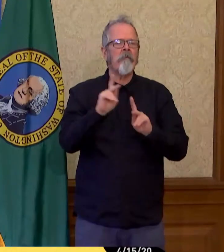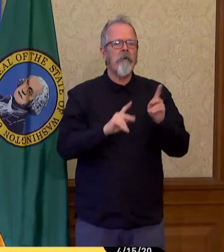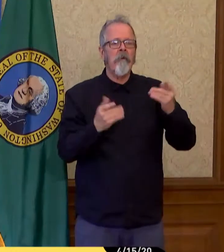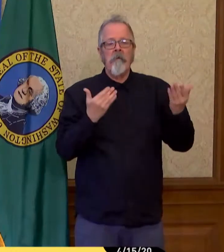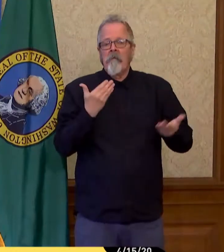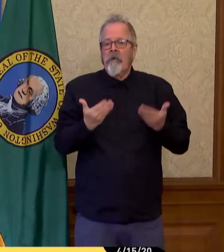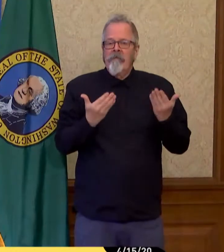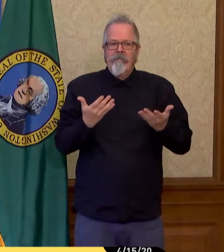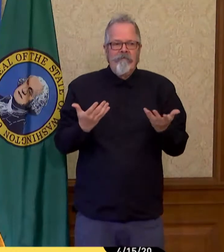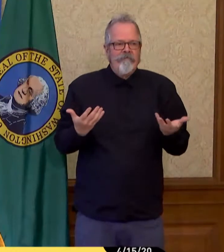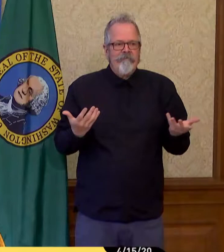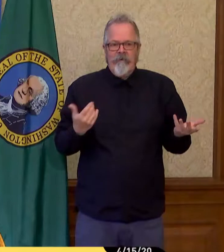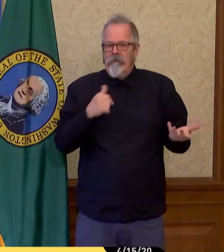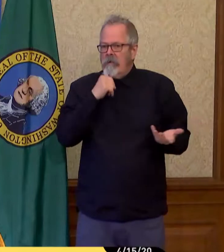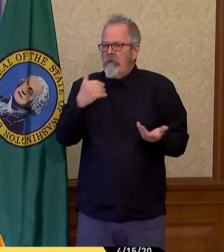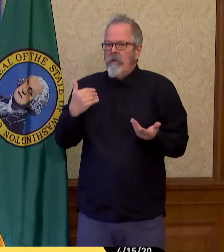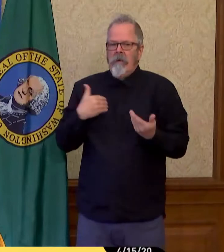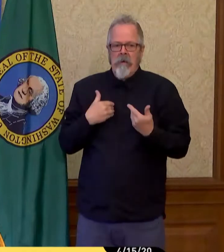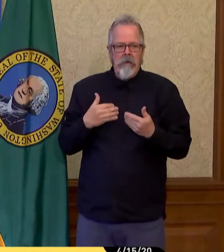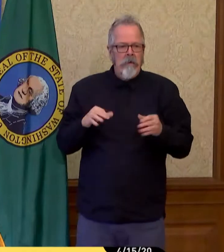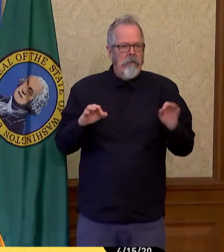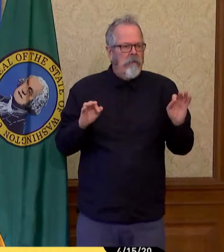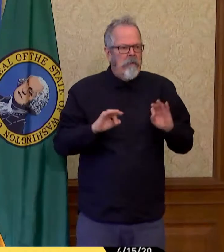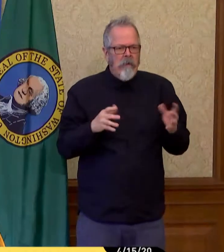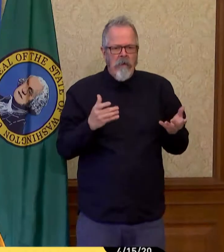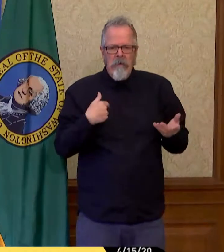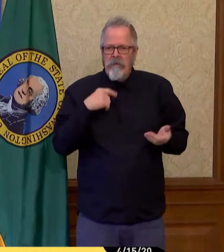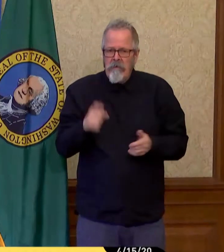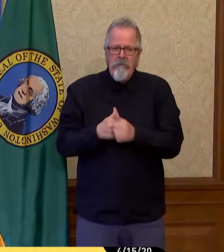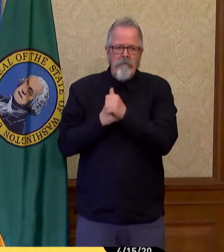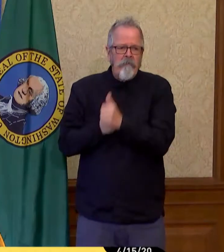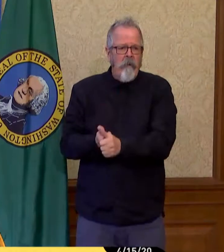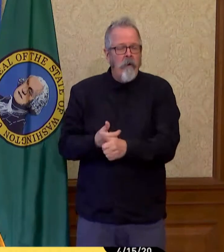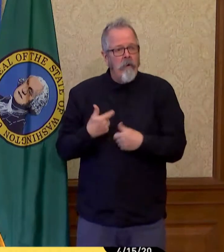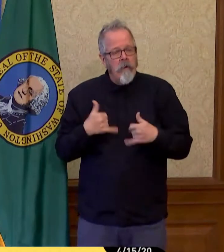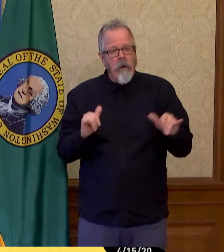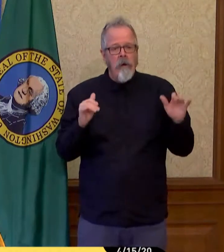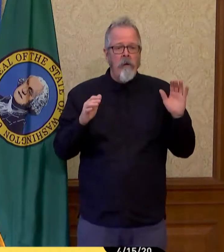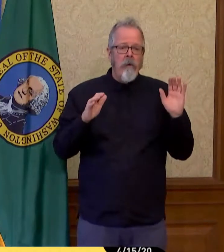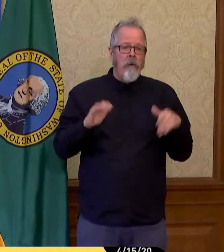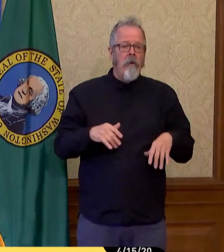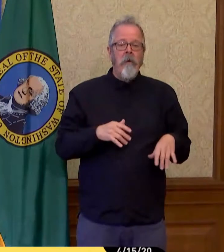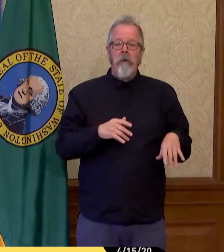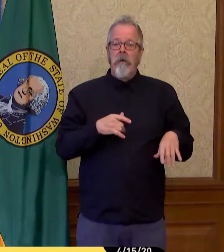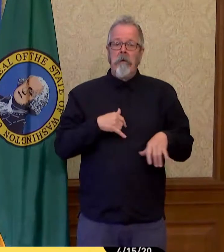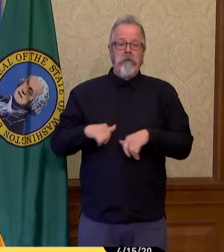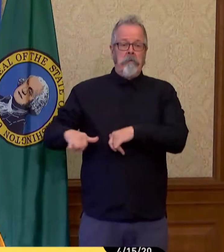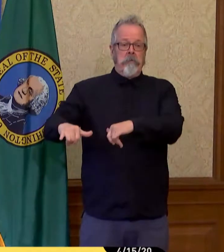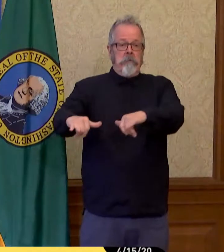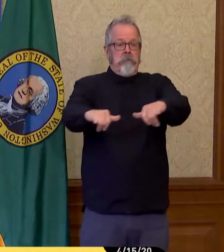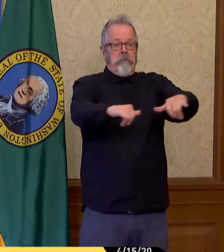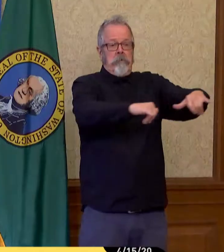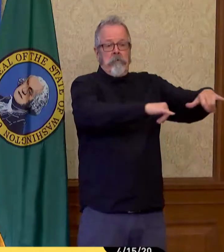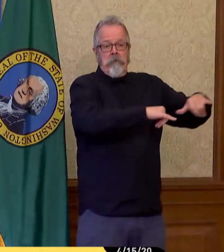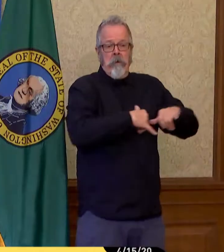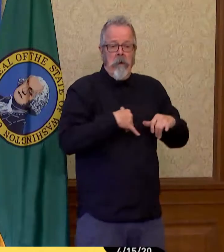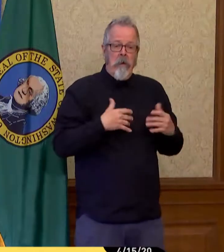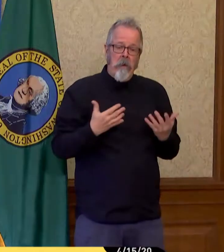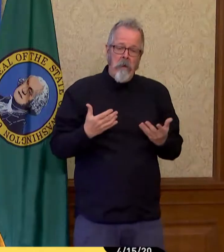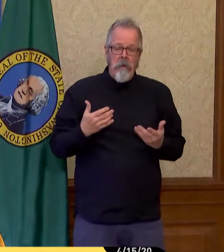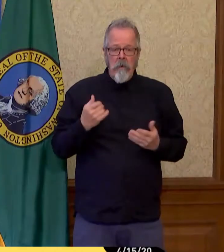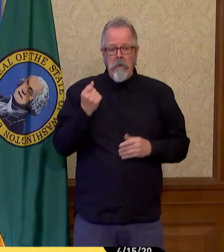states have experienced. Heart goes out to the people of New York who've seen hundreds of people lose their lives a day,